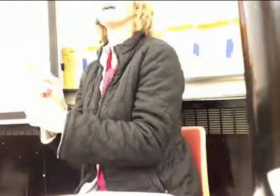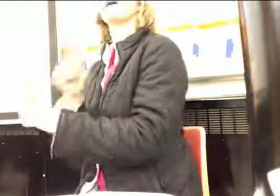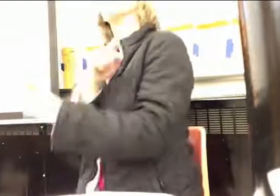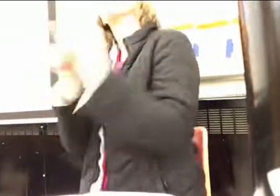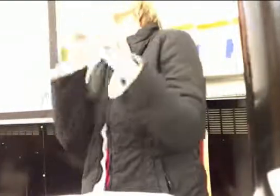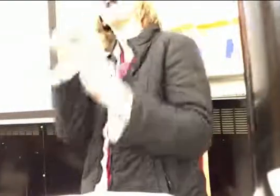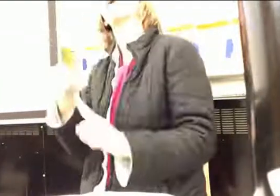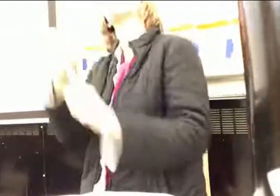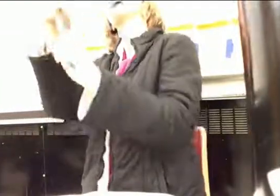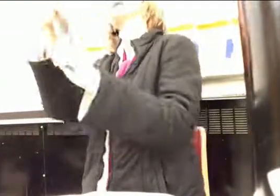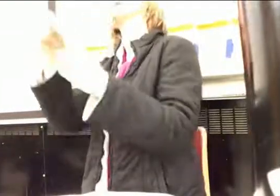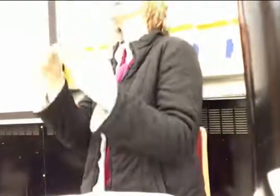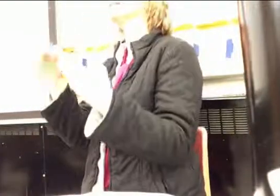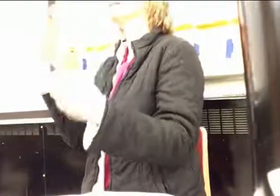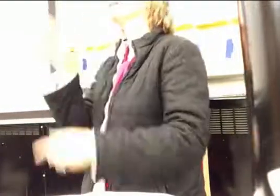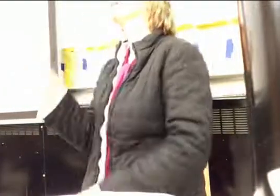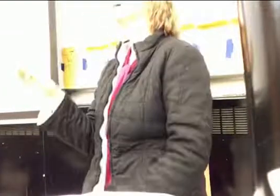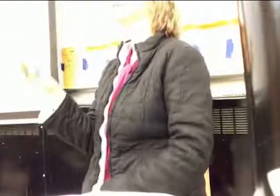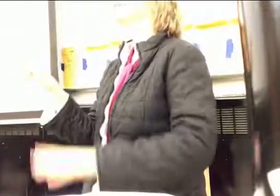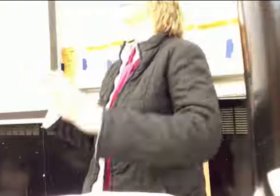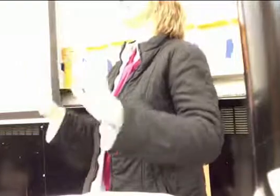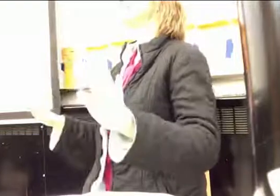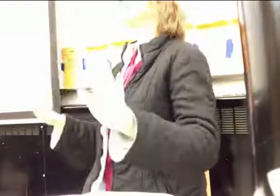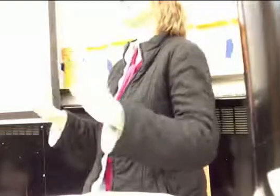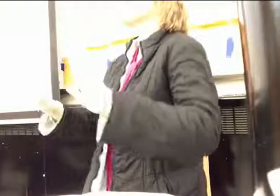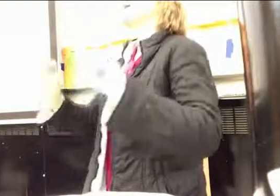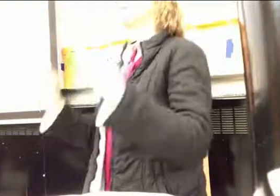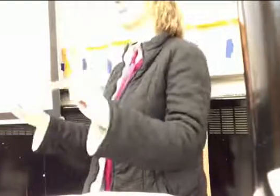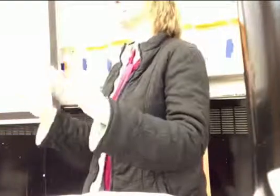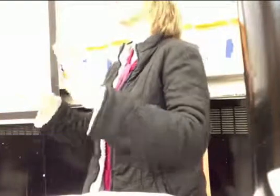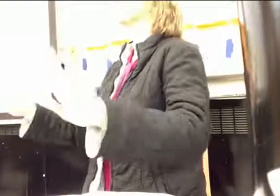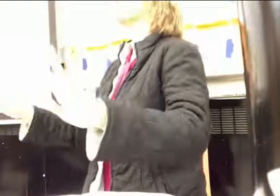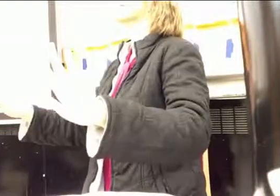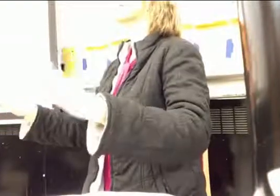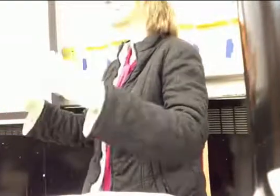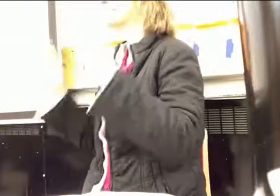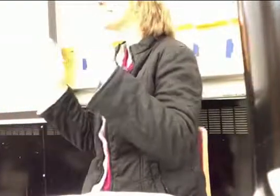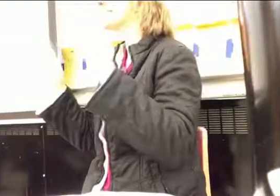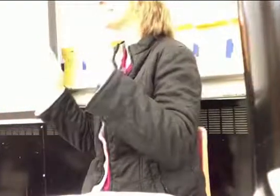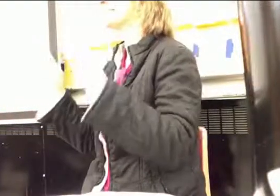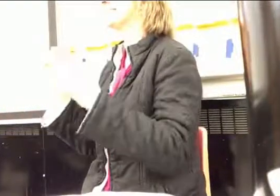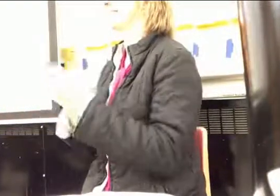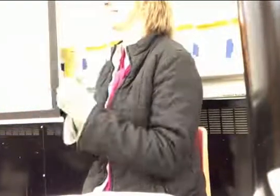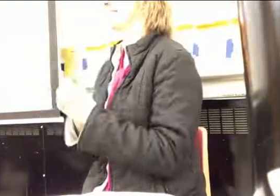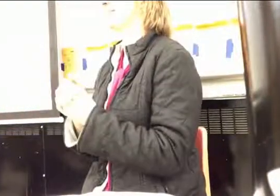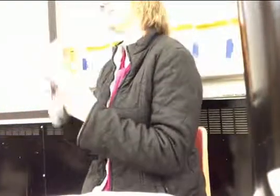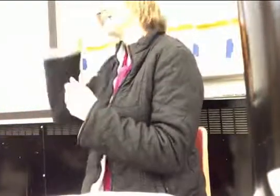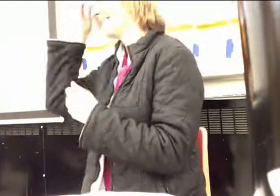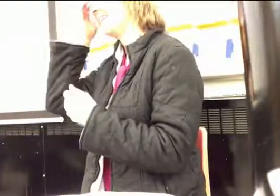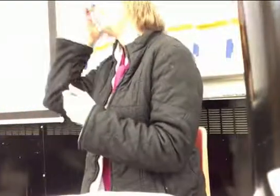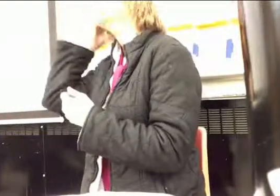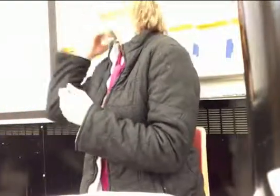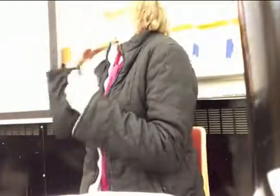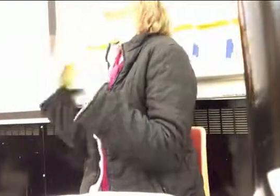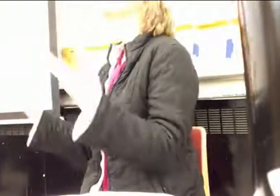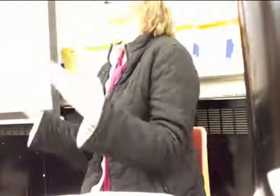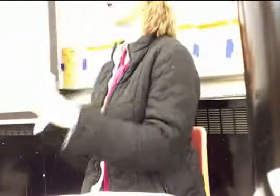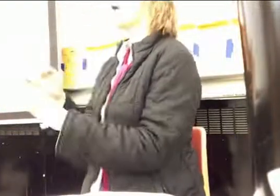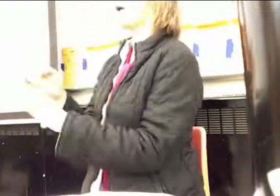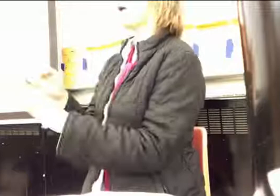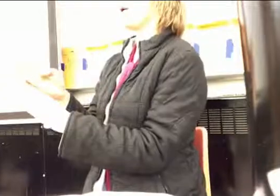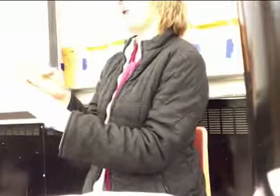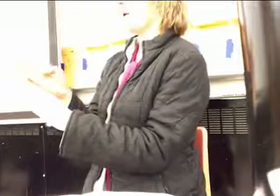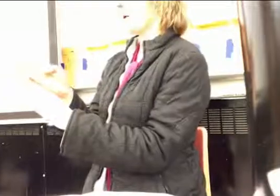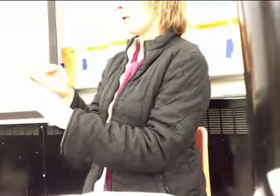rare. Well, they are getting rare. Okay. All right. Listen. Okay. So prior to